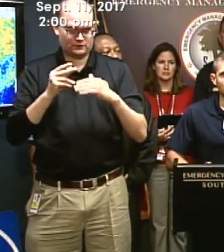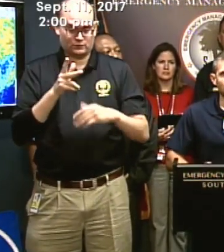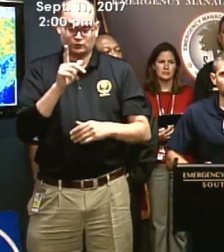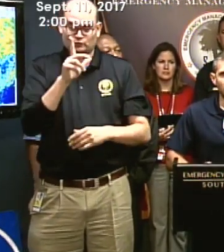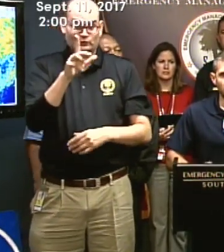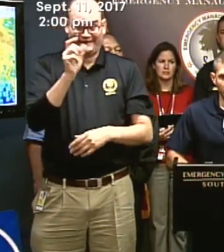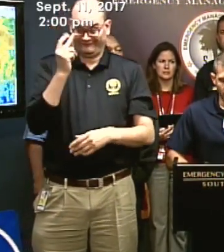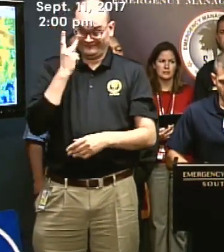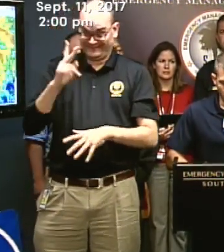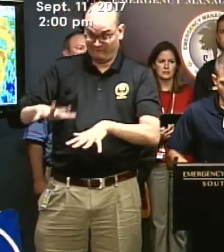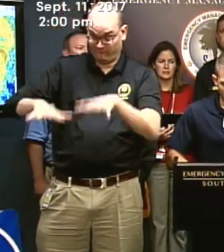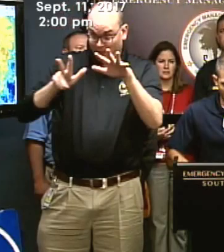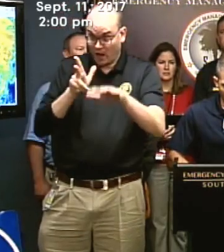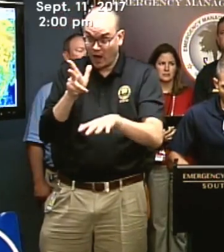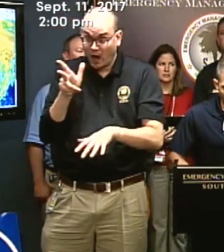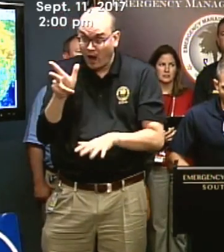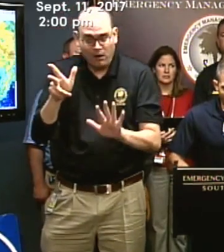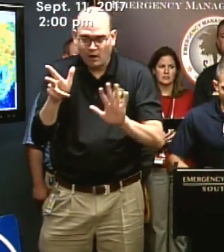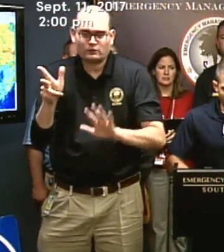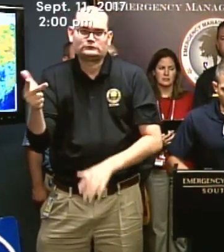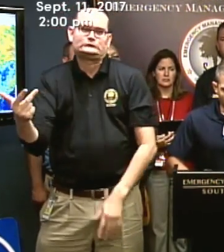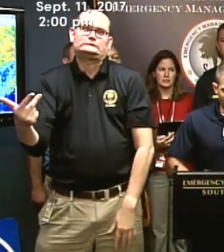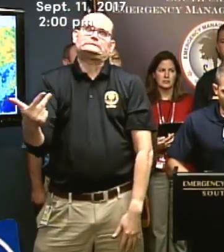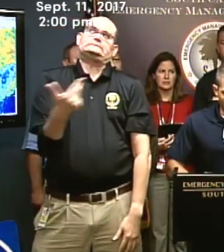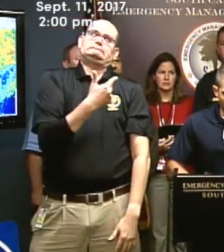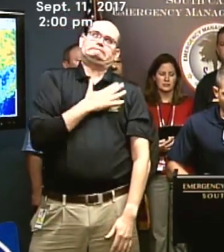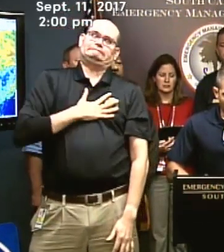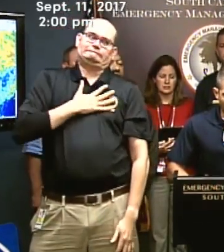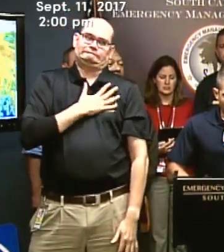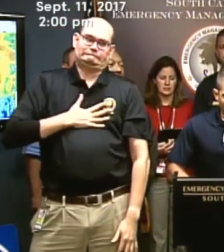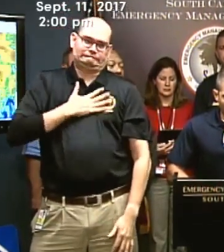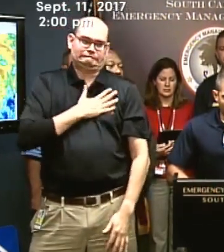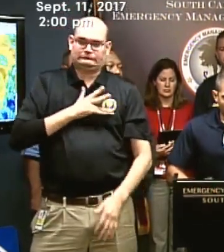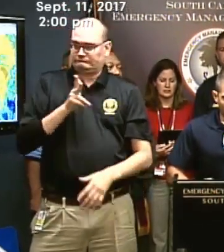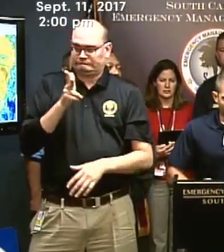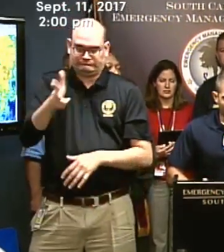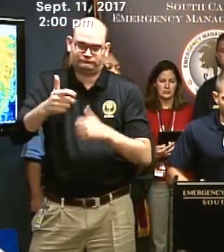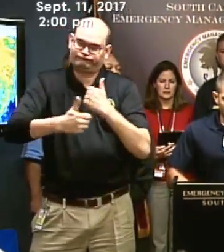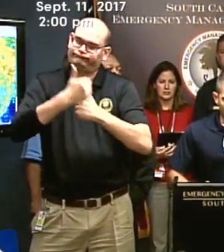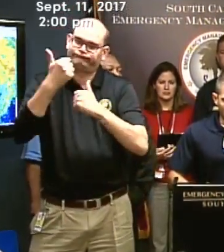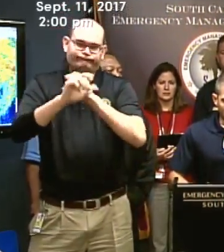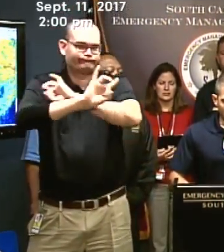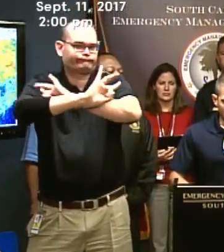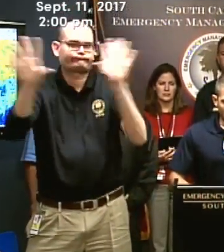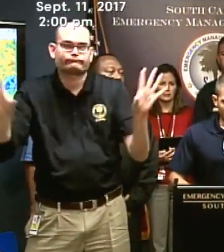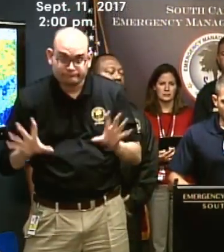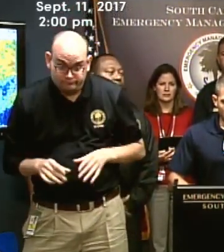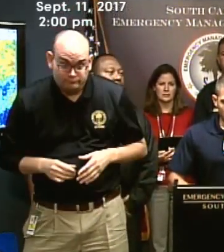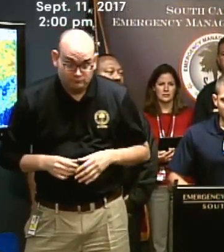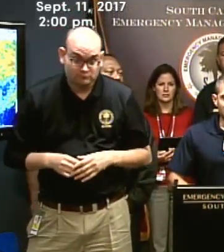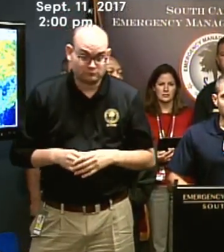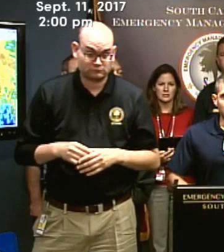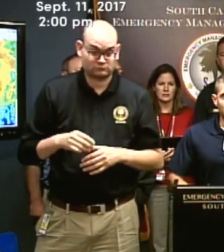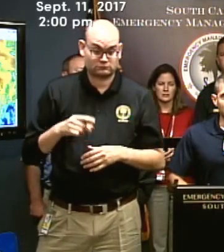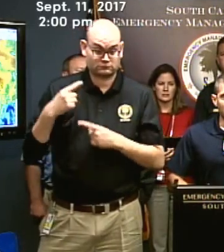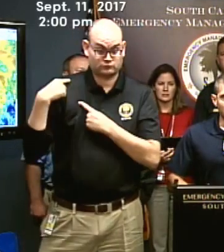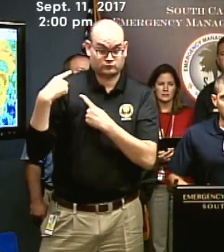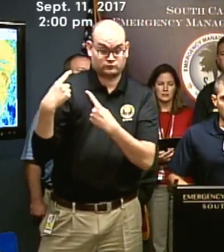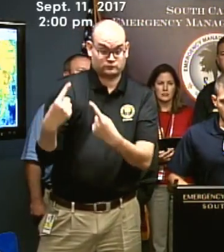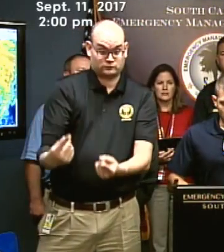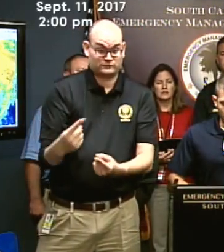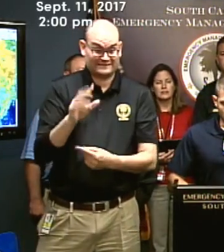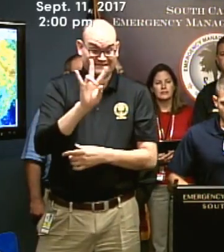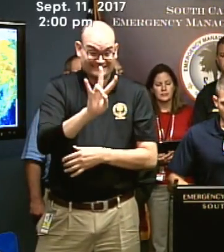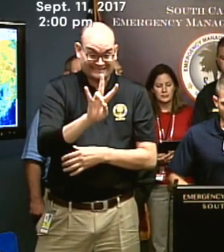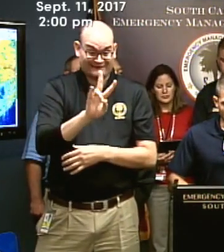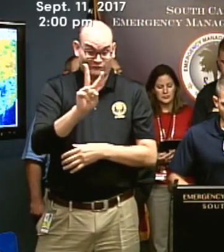and get to higher ground immediately. In terms of wind, so far we've seen the highest wind gust with 72 miles an